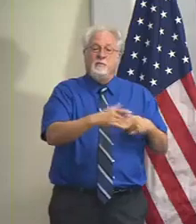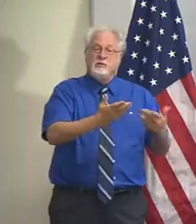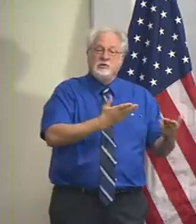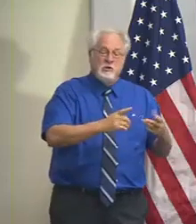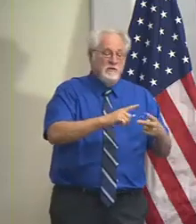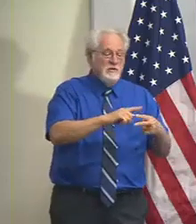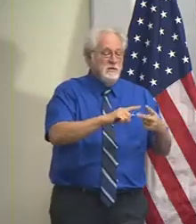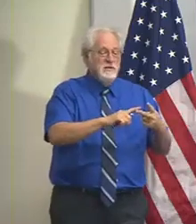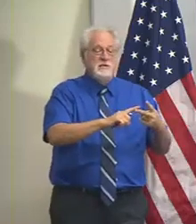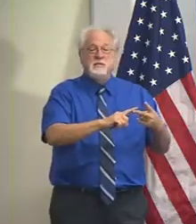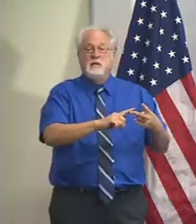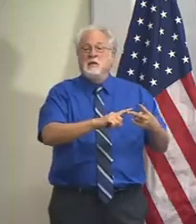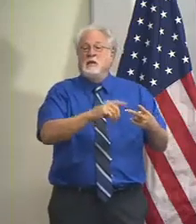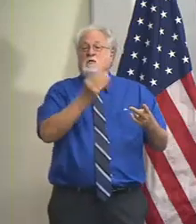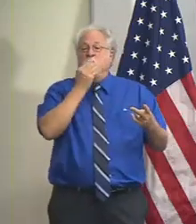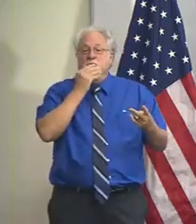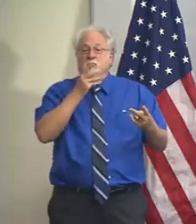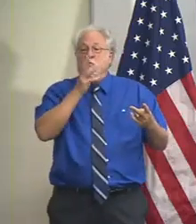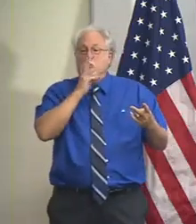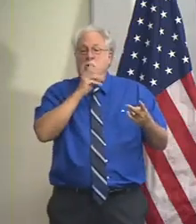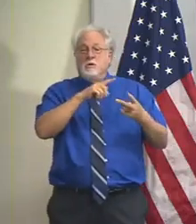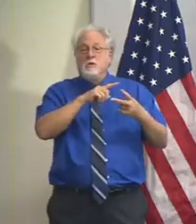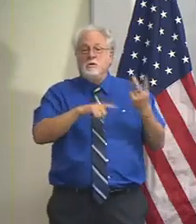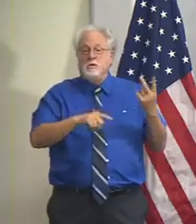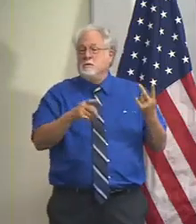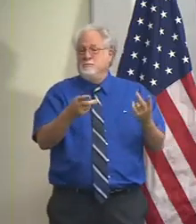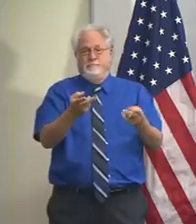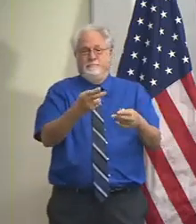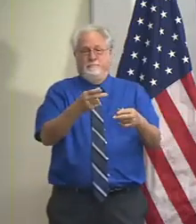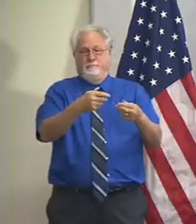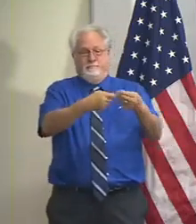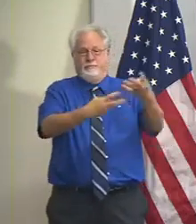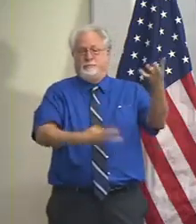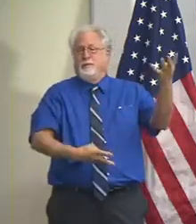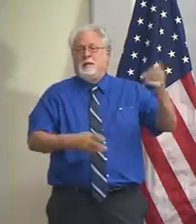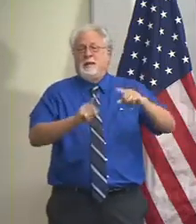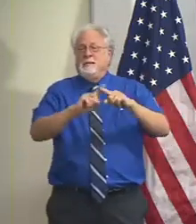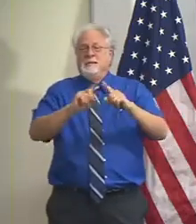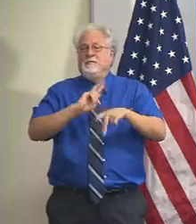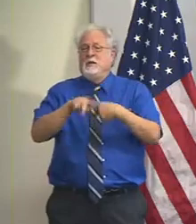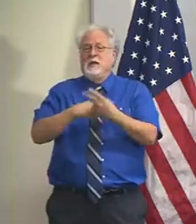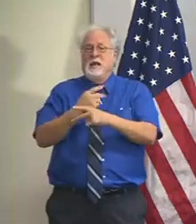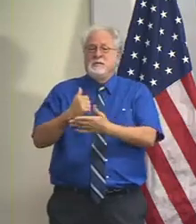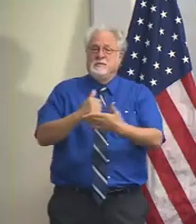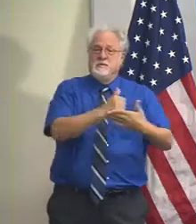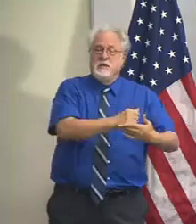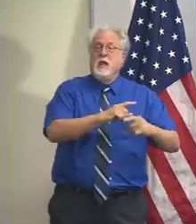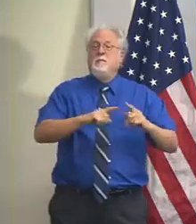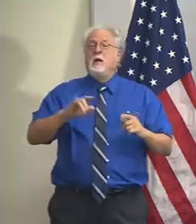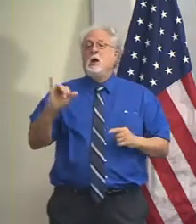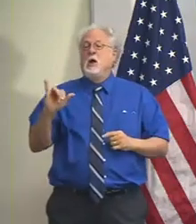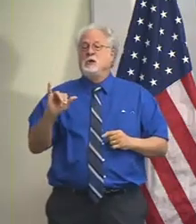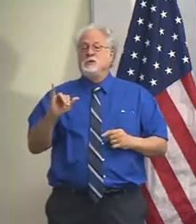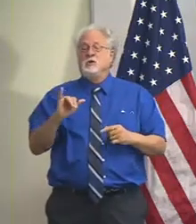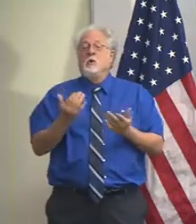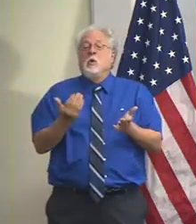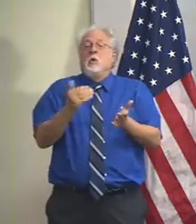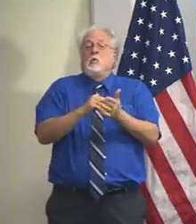services, commodities, you name it, various types of assistance, but also as it relates to